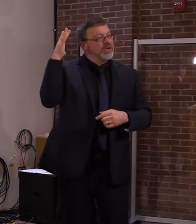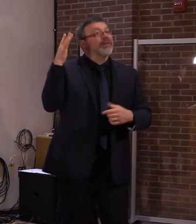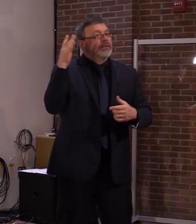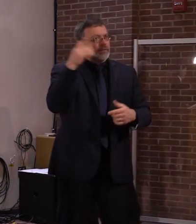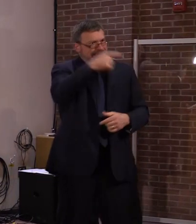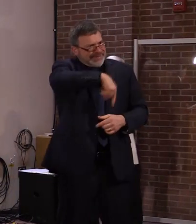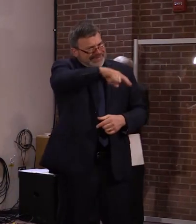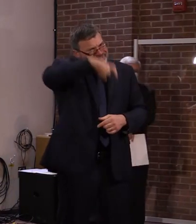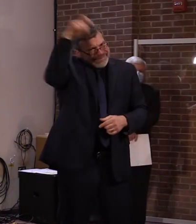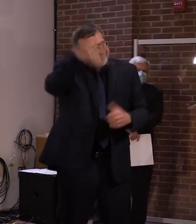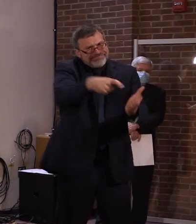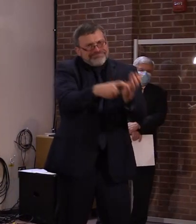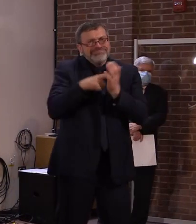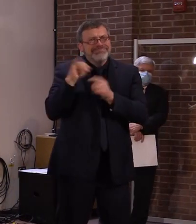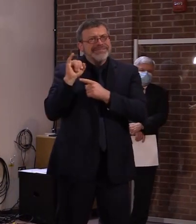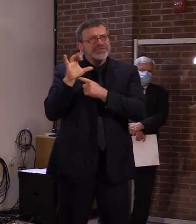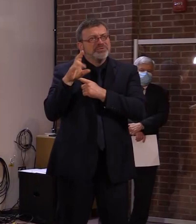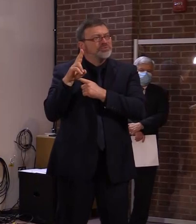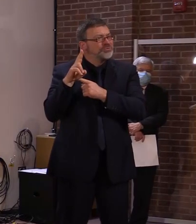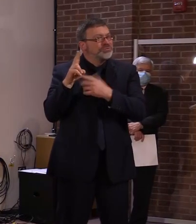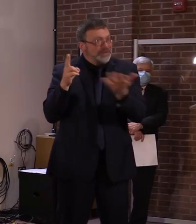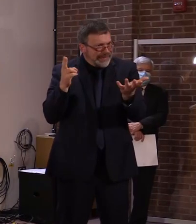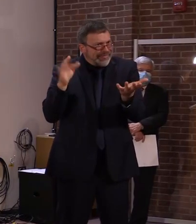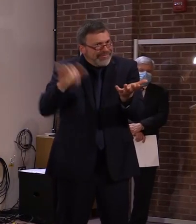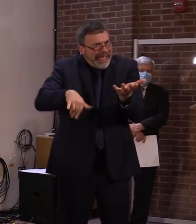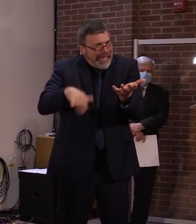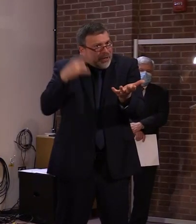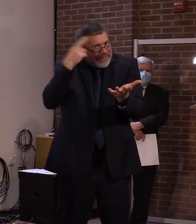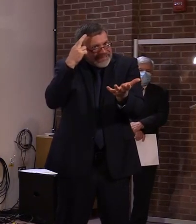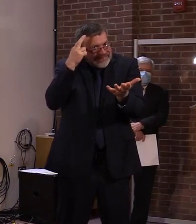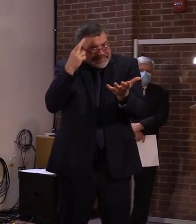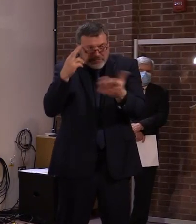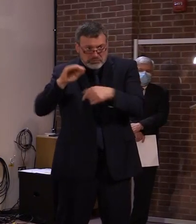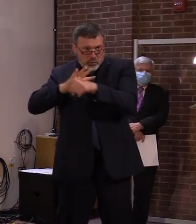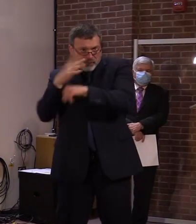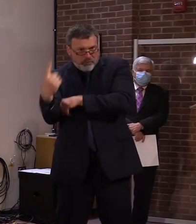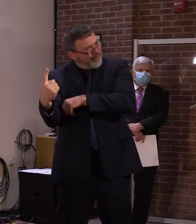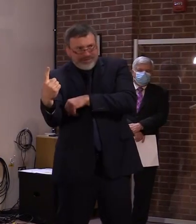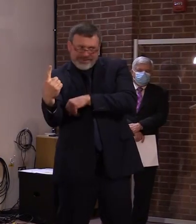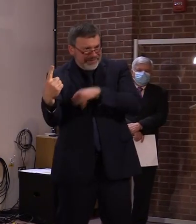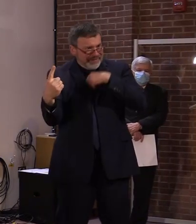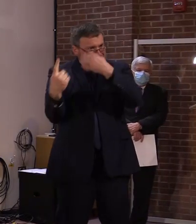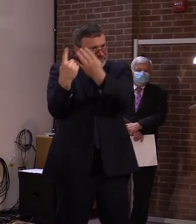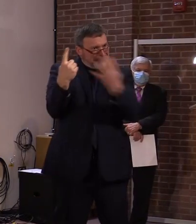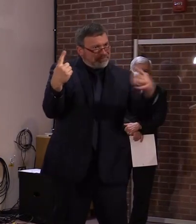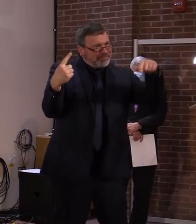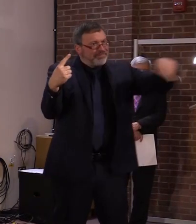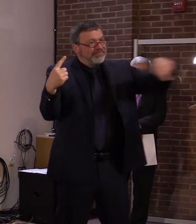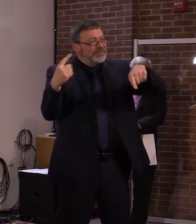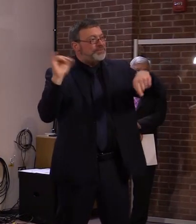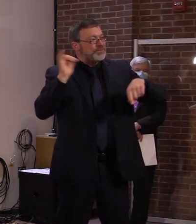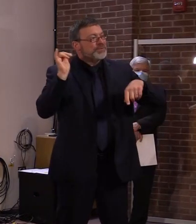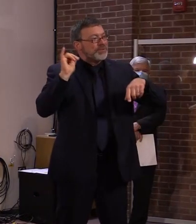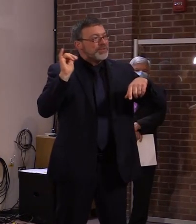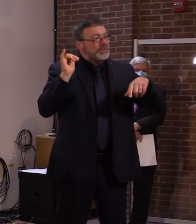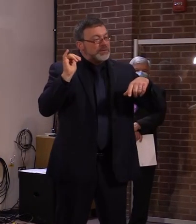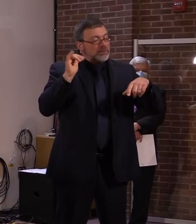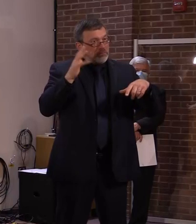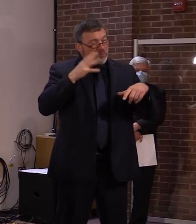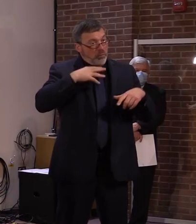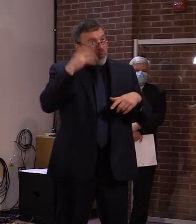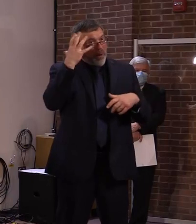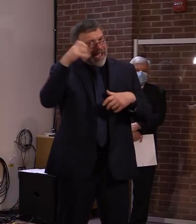bed available, which is why, once again, we need you to get vaccinated. And if you're eligible, get your